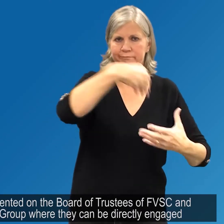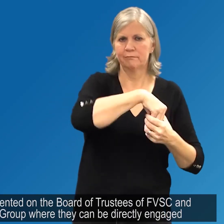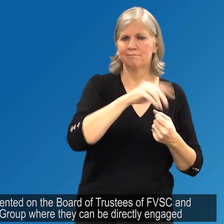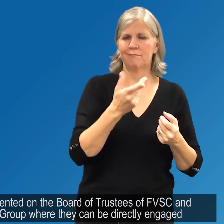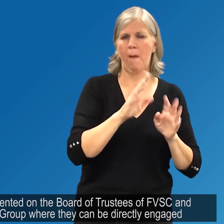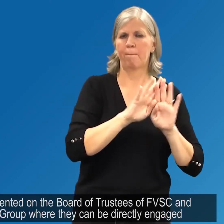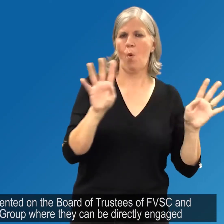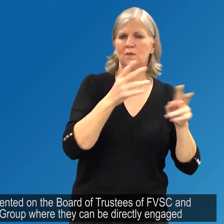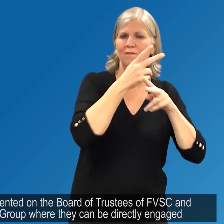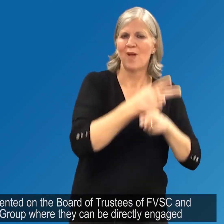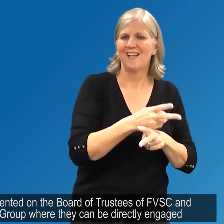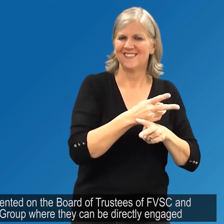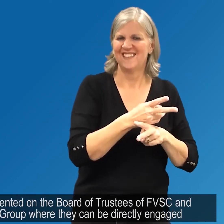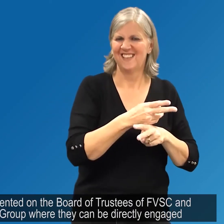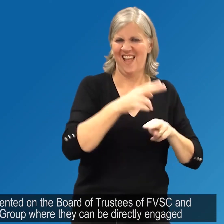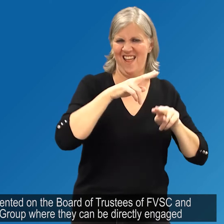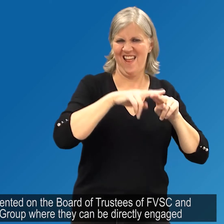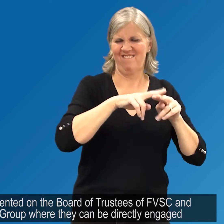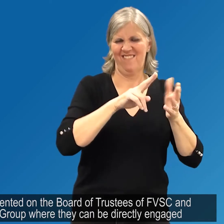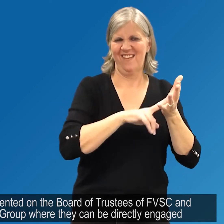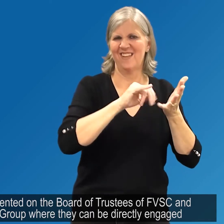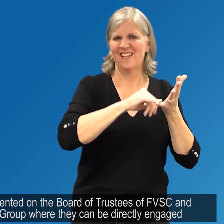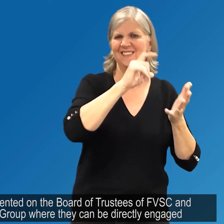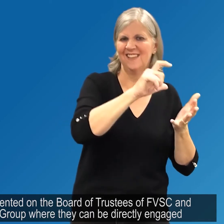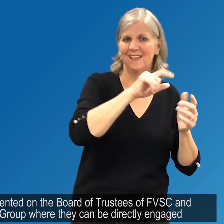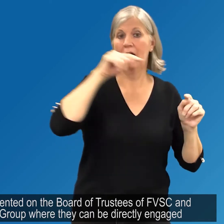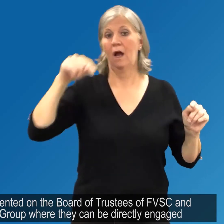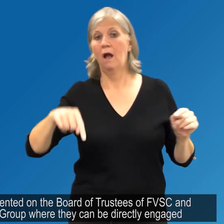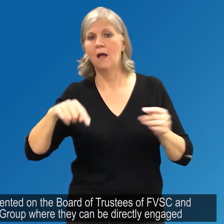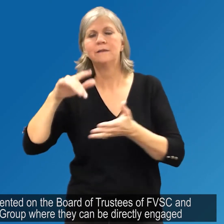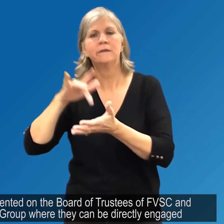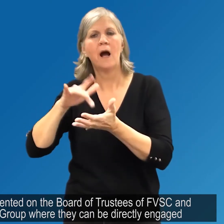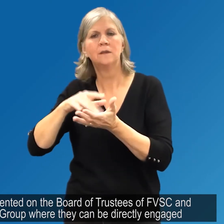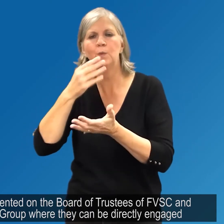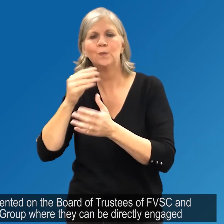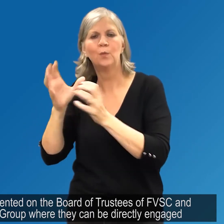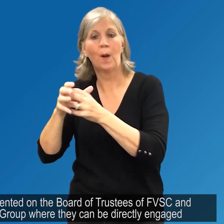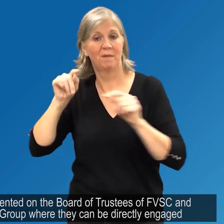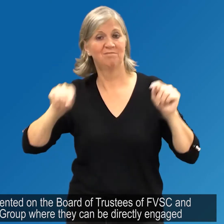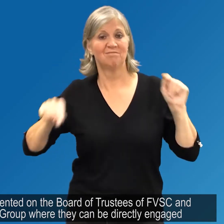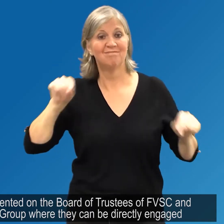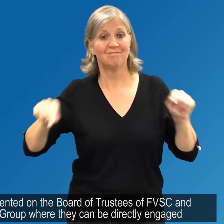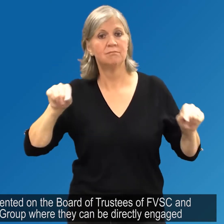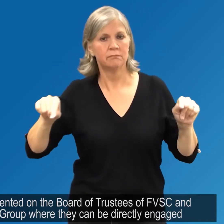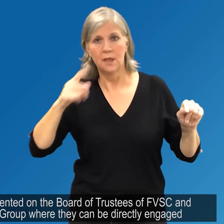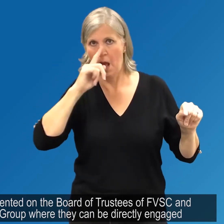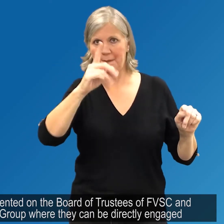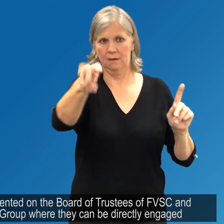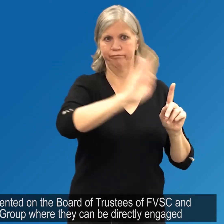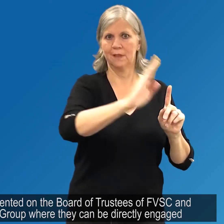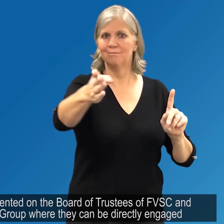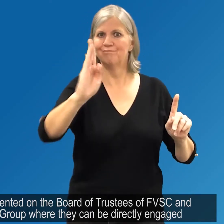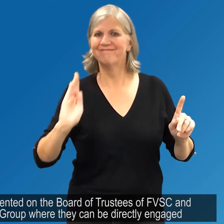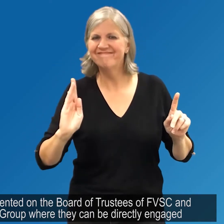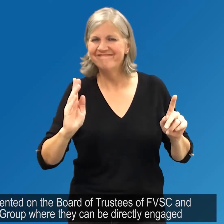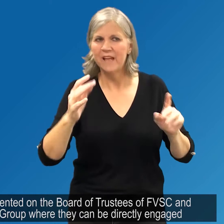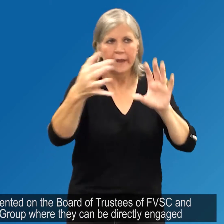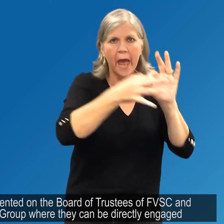BSL users are represented on the Board of Trustees of FVSC and at the Centre User Group, where they can be directly